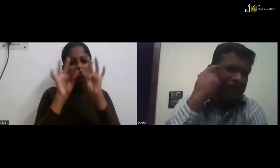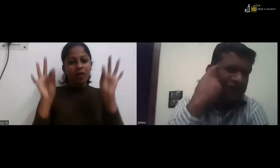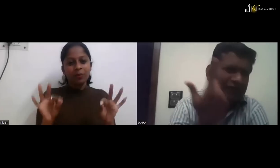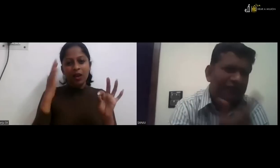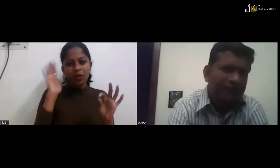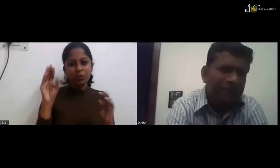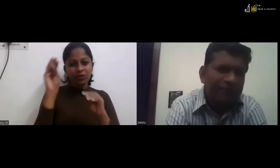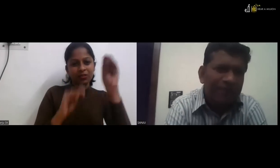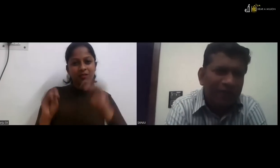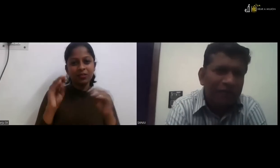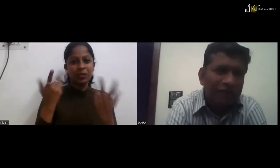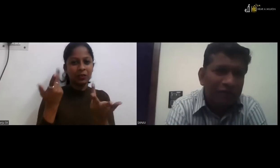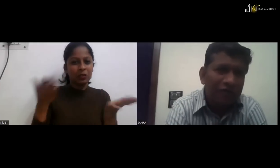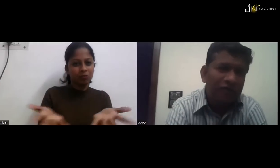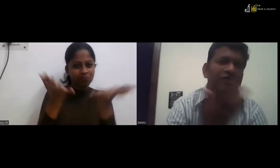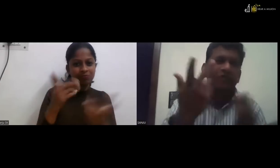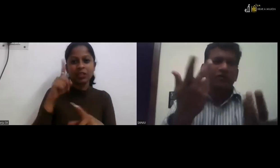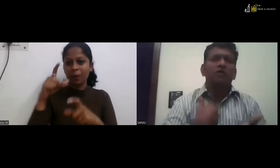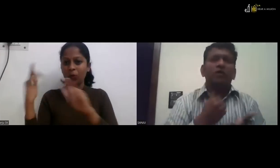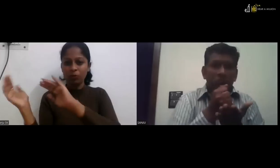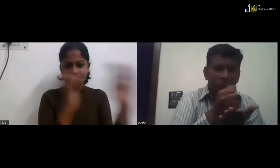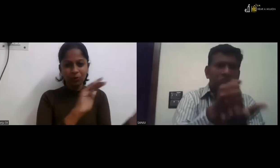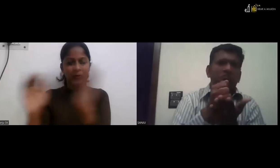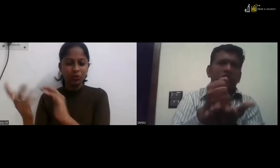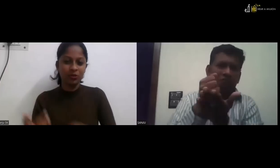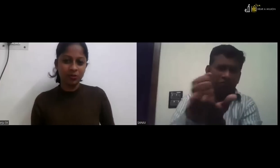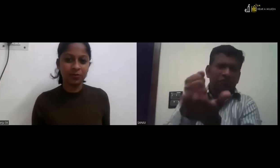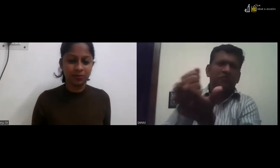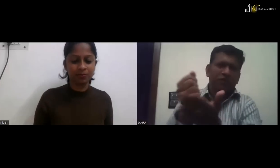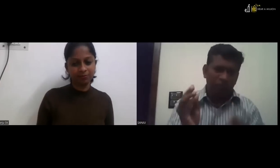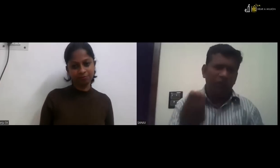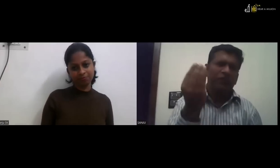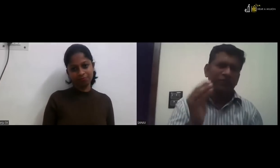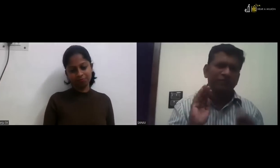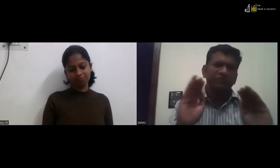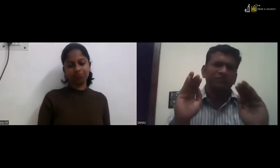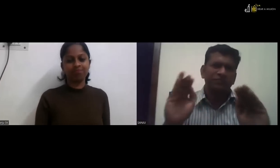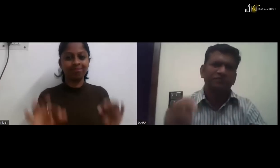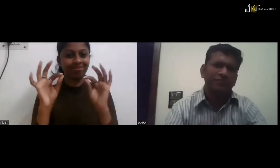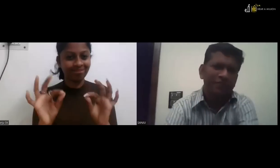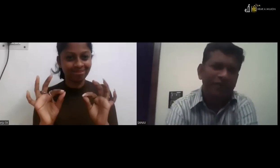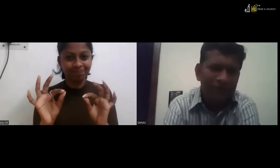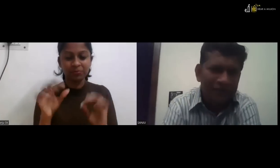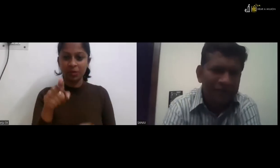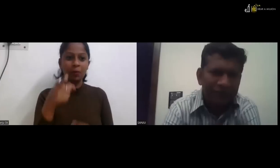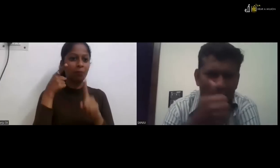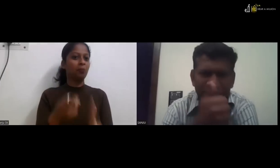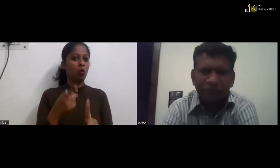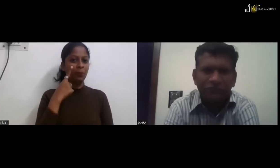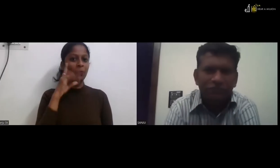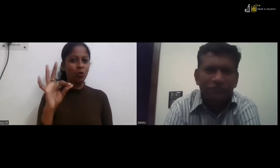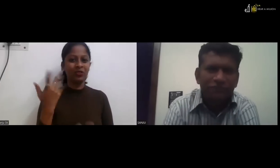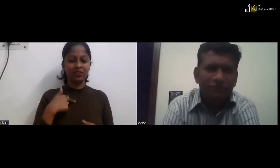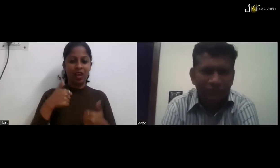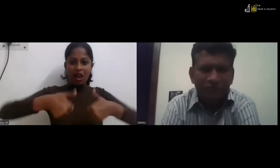get connected with this. Okay, so we should encourage, everyone to fill up this form, right? This is what you